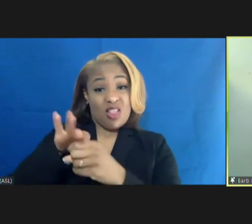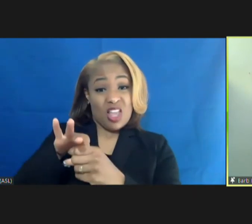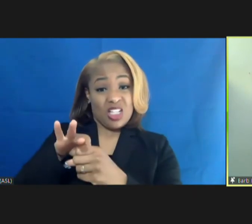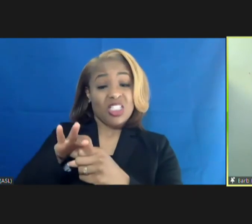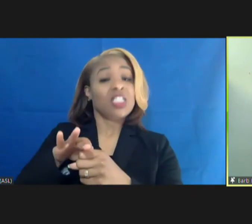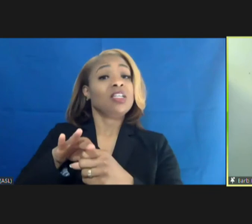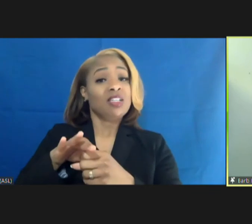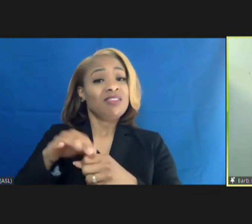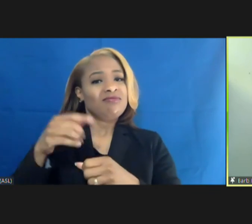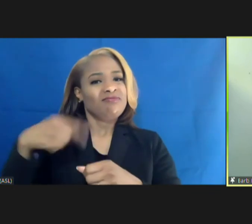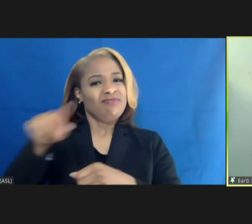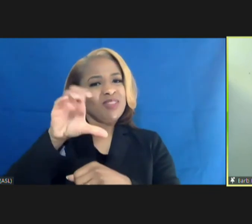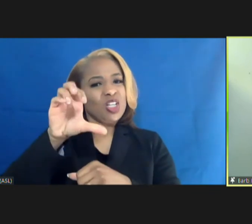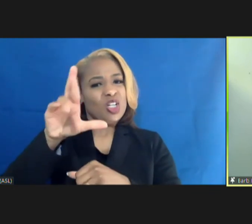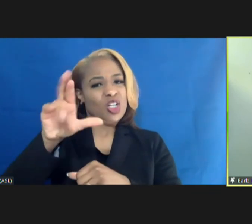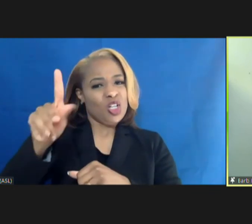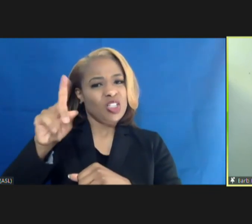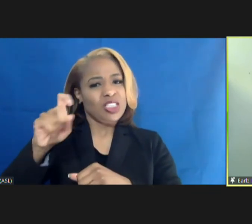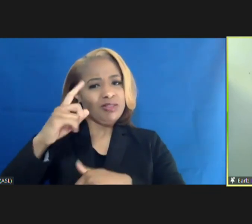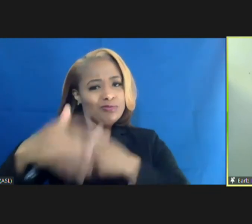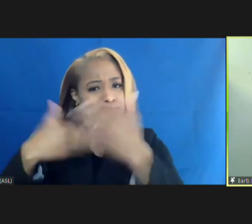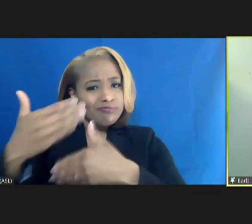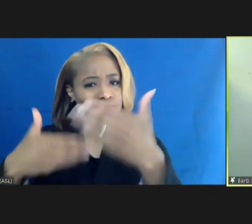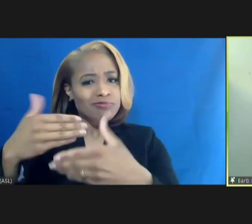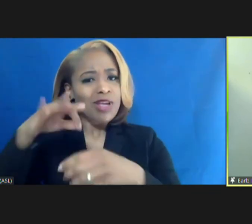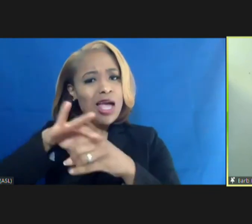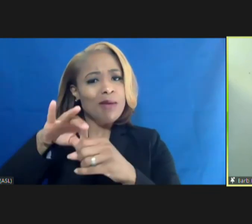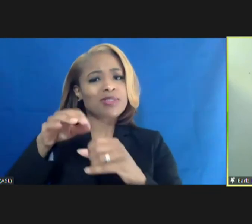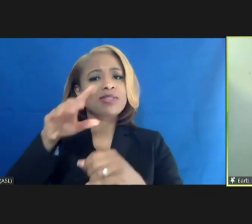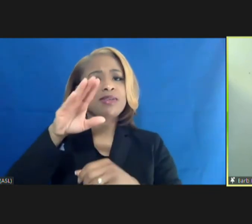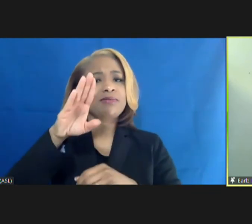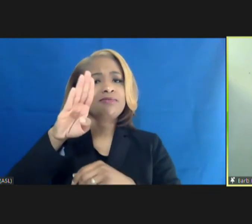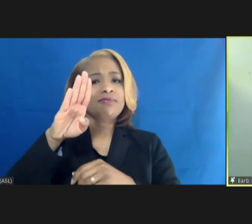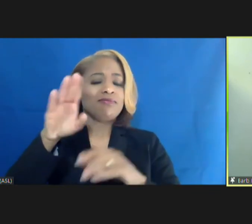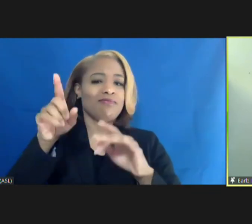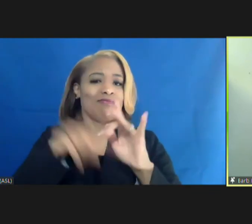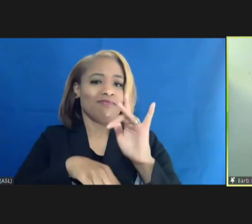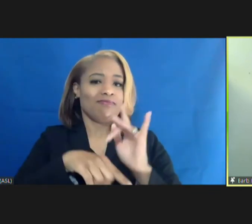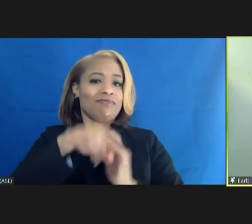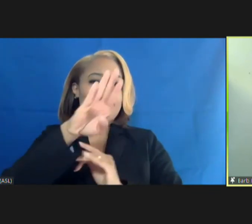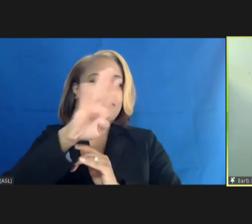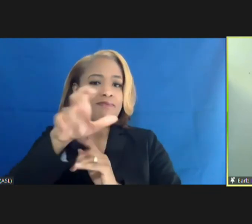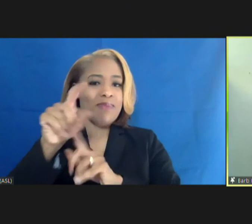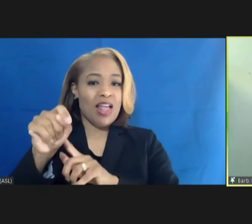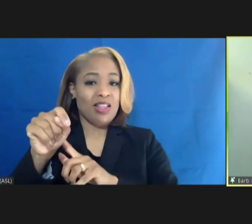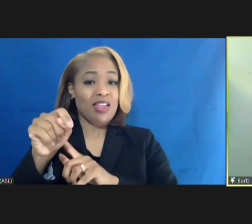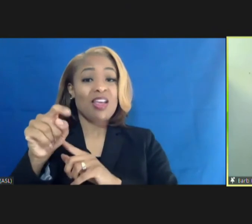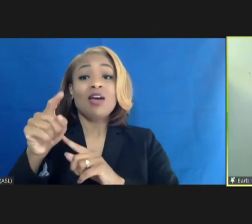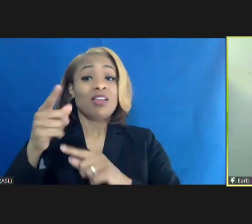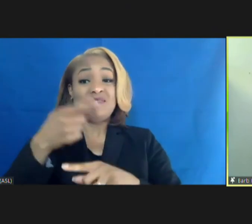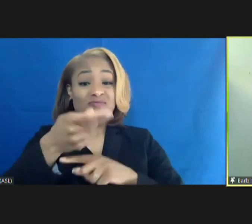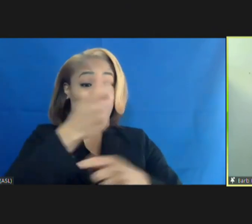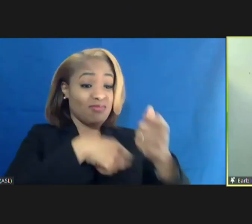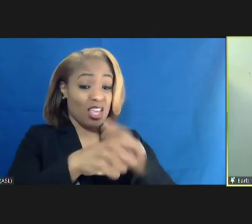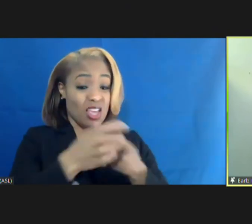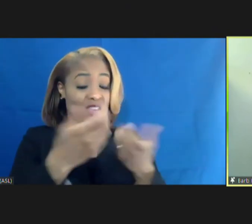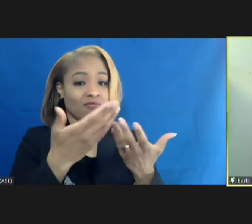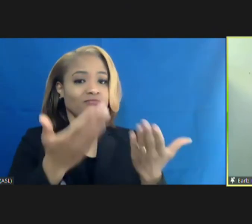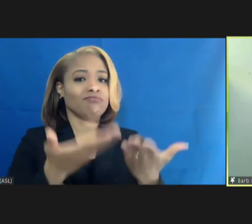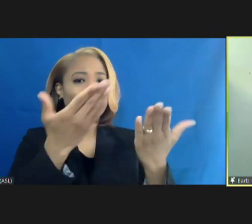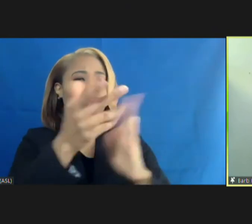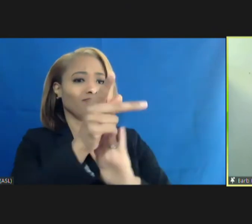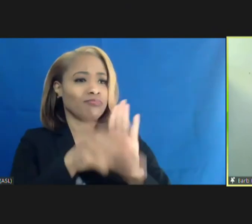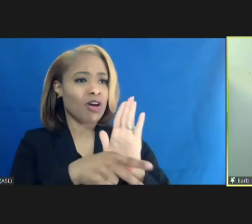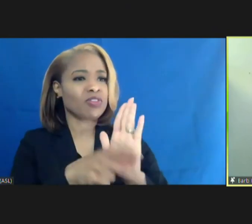process and tabulate absentee ballots. What has been offered is a continuation of the policy that had us waiting